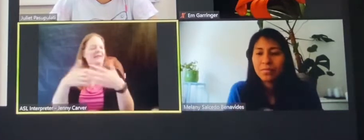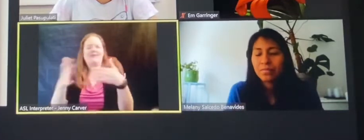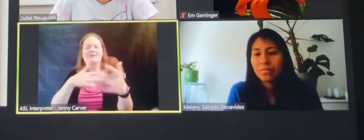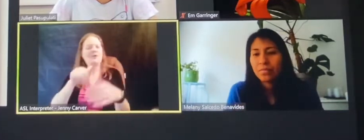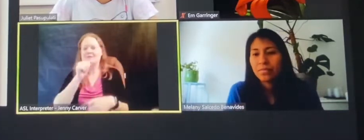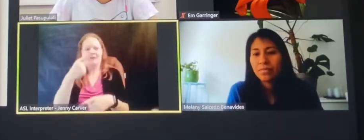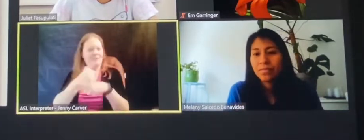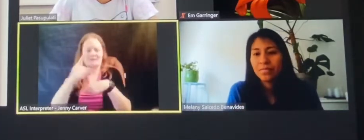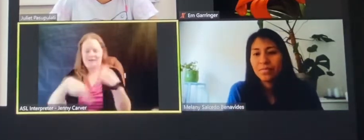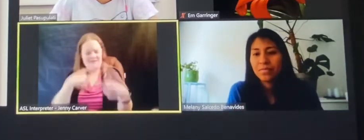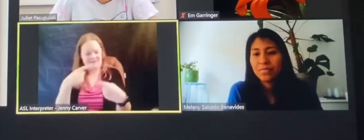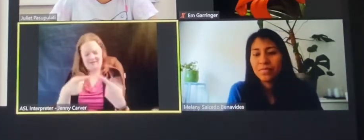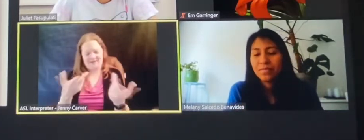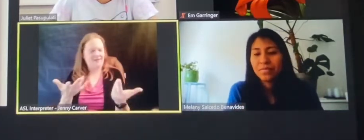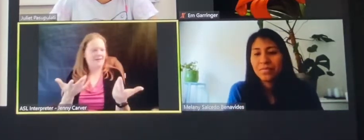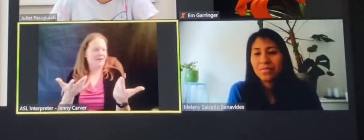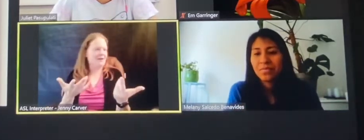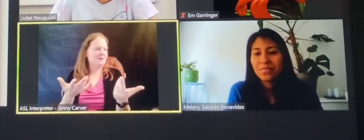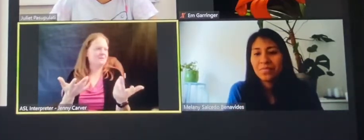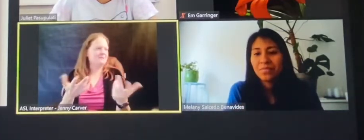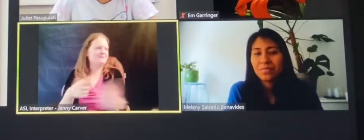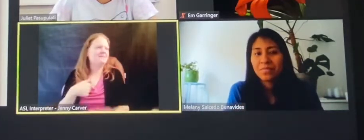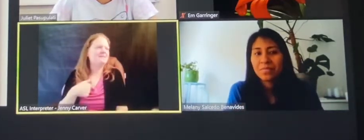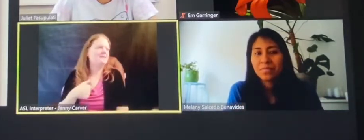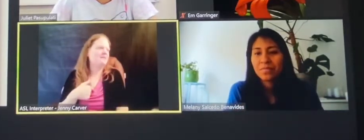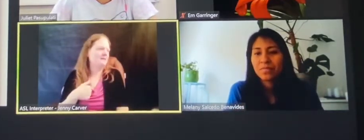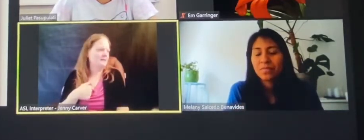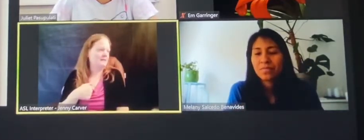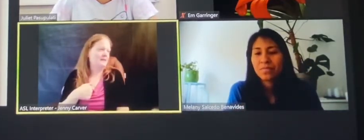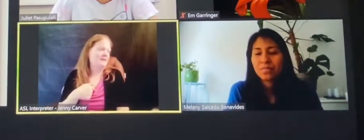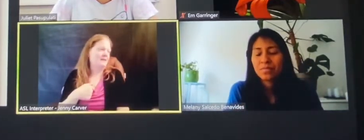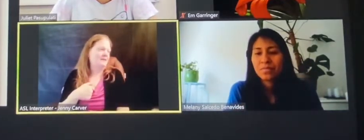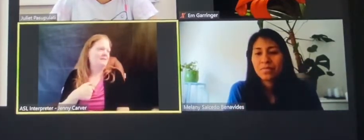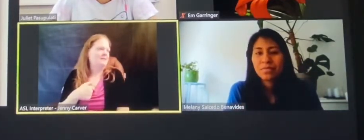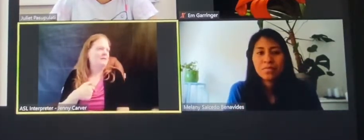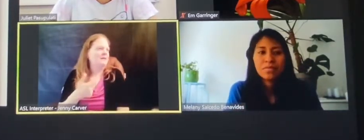better, even though it's not the right sign.